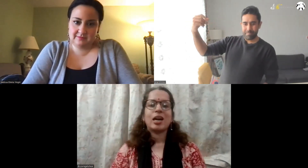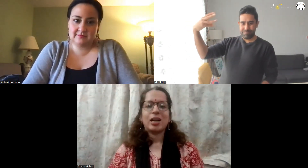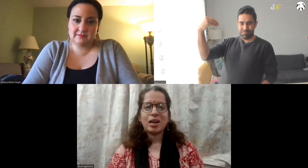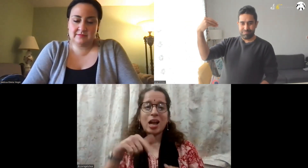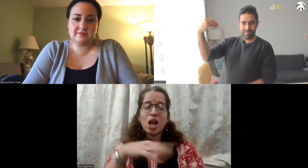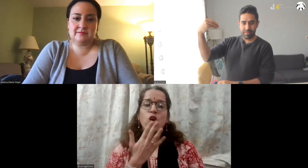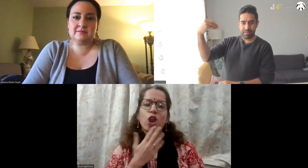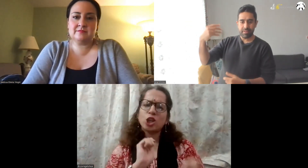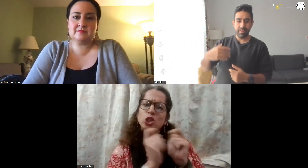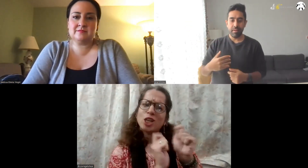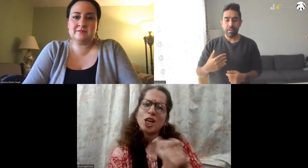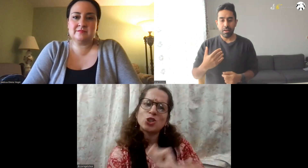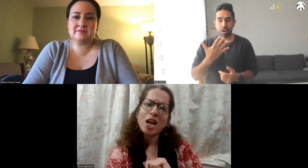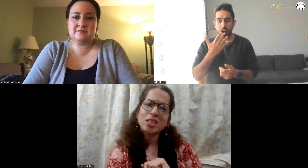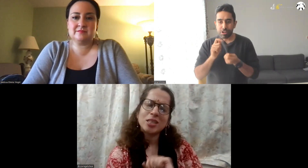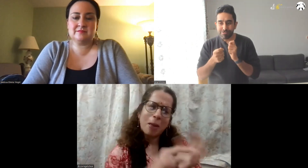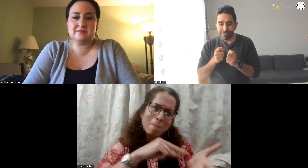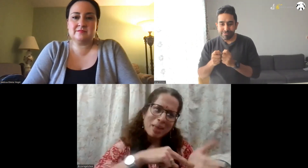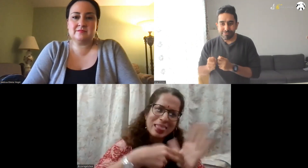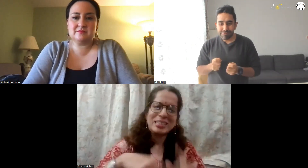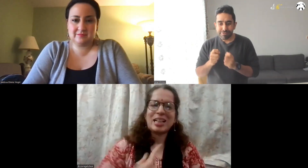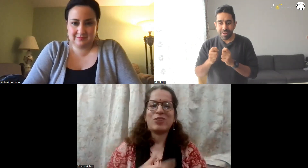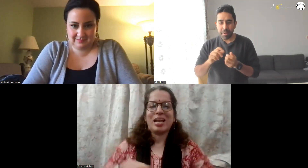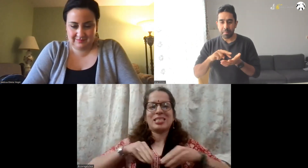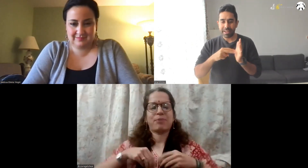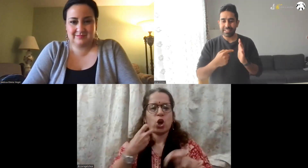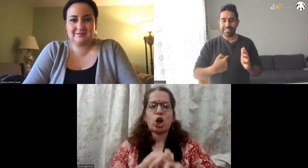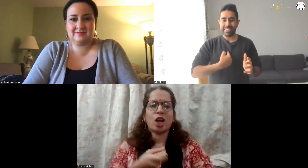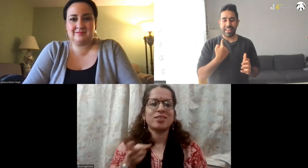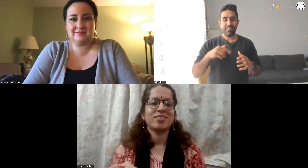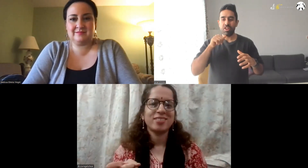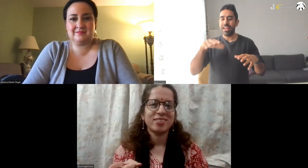when we take a selfie and you can mark some other filters,